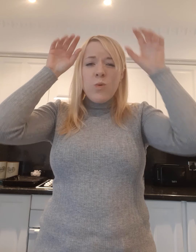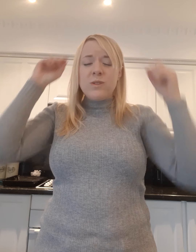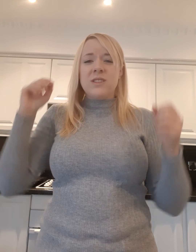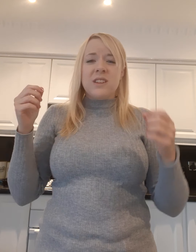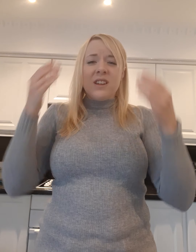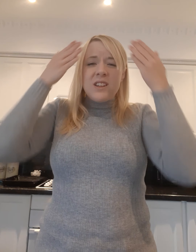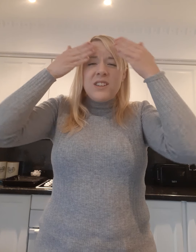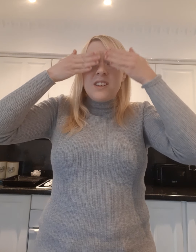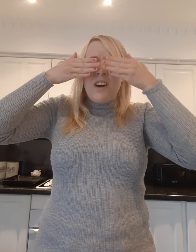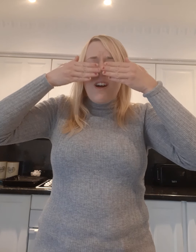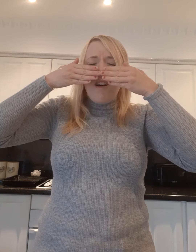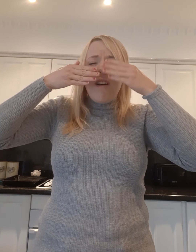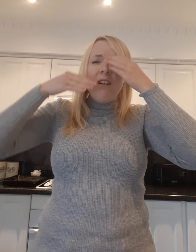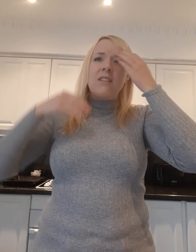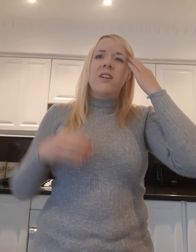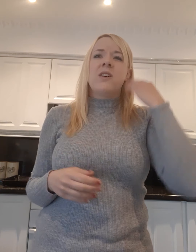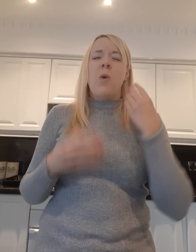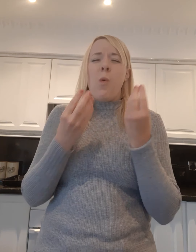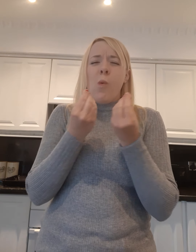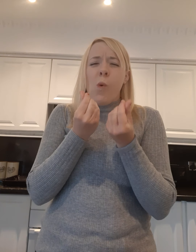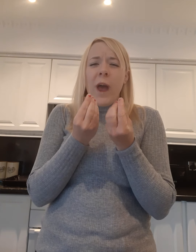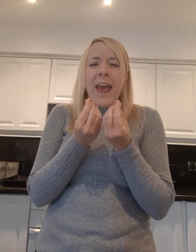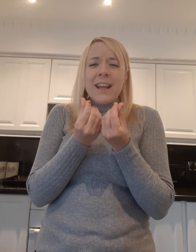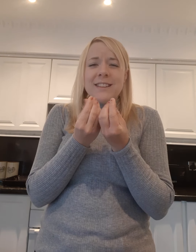clouds, dark, wet.